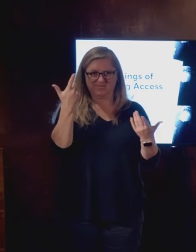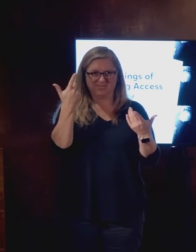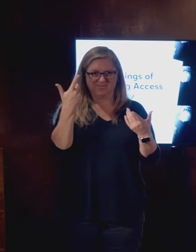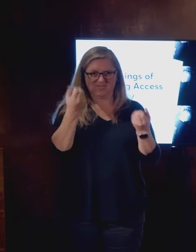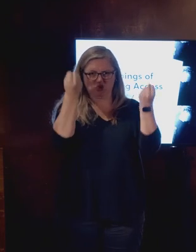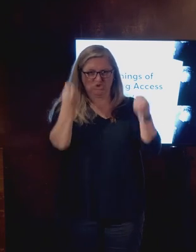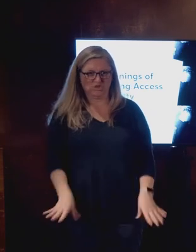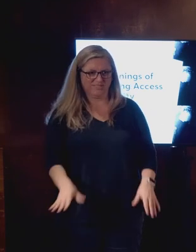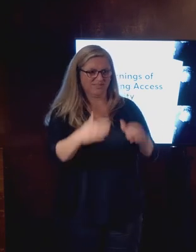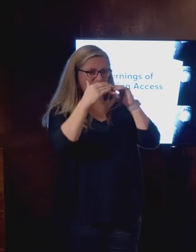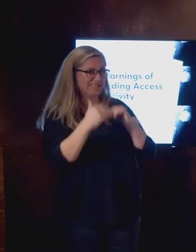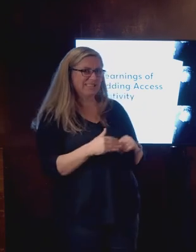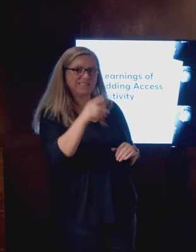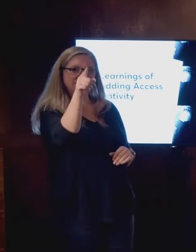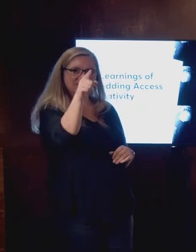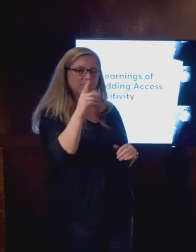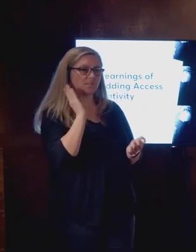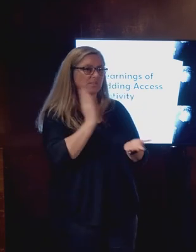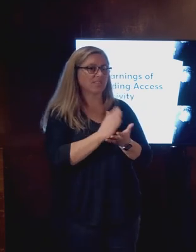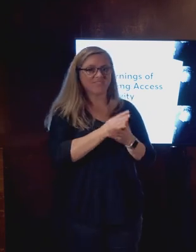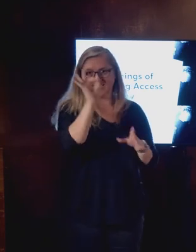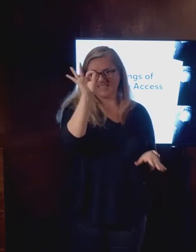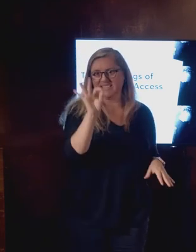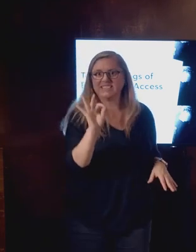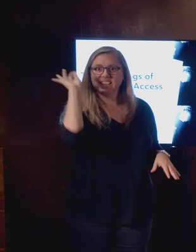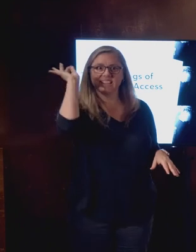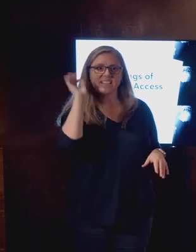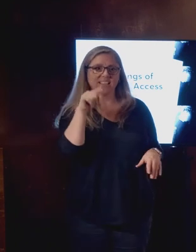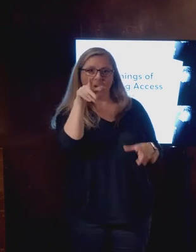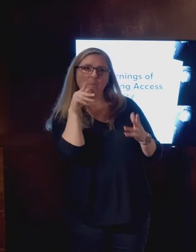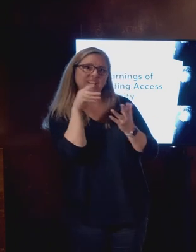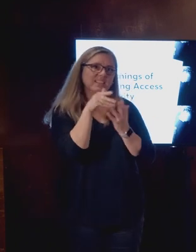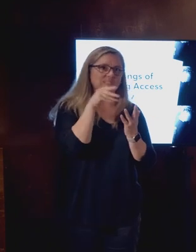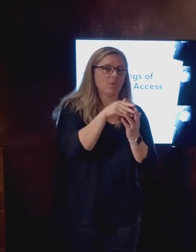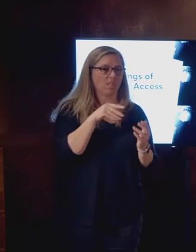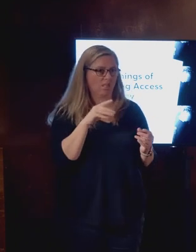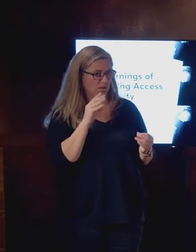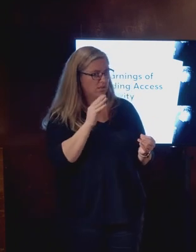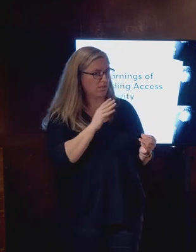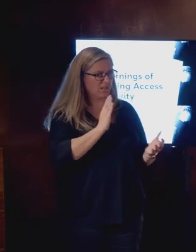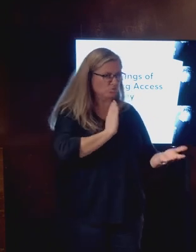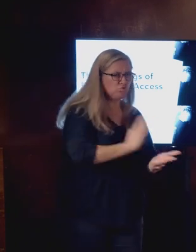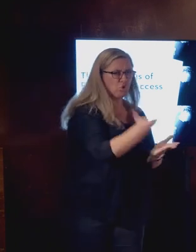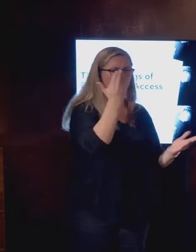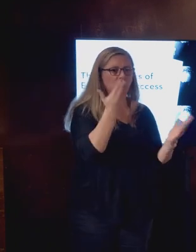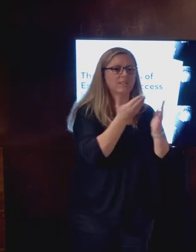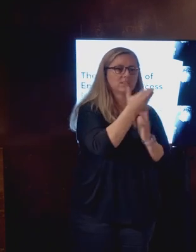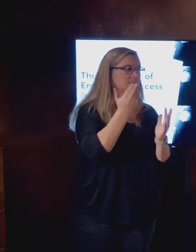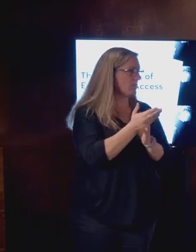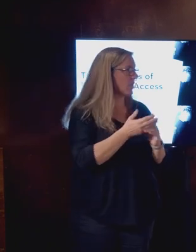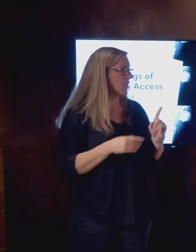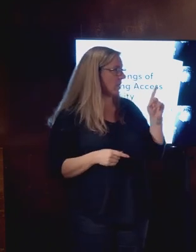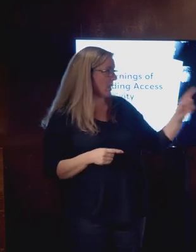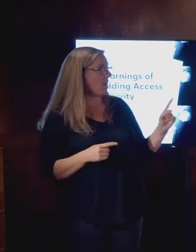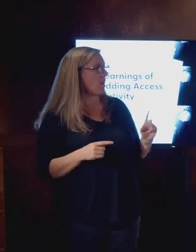sight lines, and so, you know, what's technically ticking a box of being accessible and what actually is. Yeah, I don't know. That's a very good point. It's often the